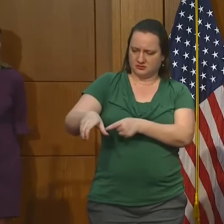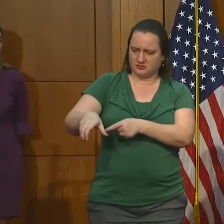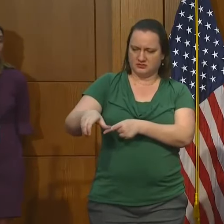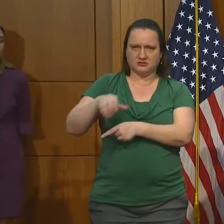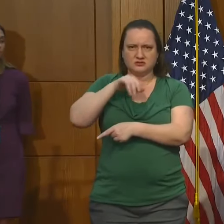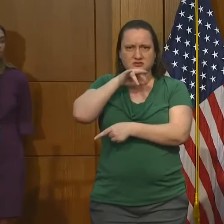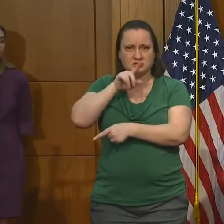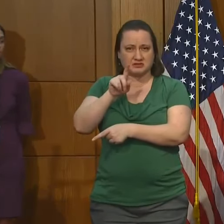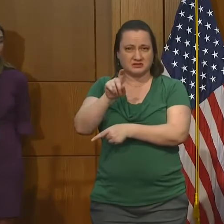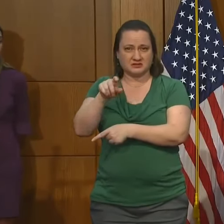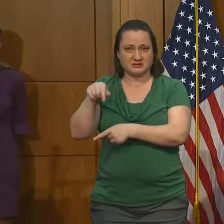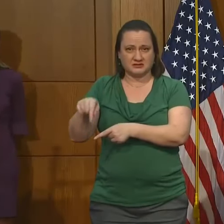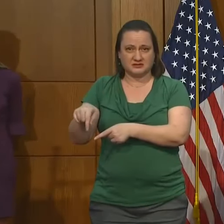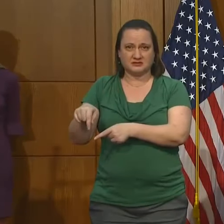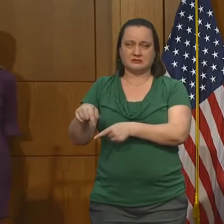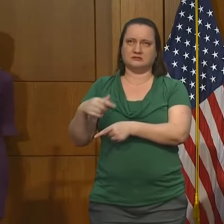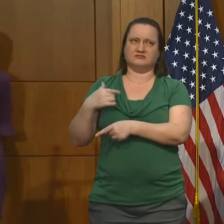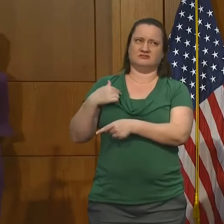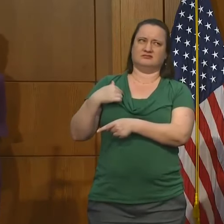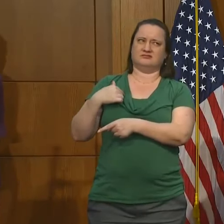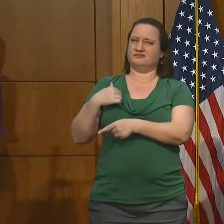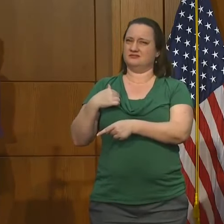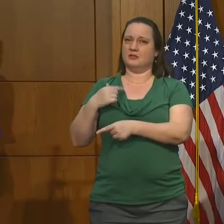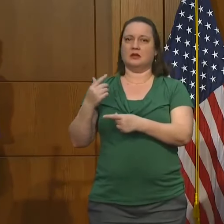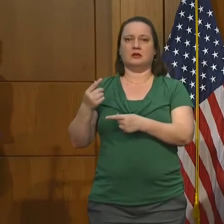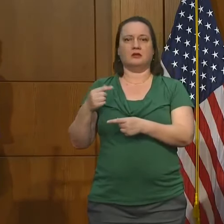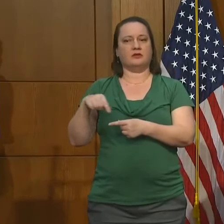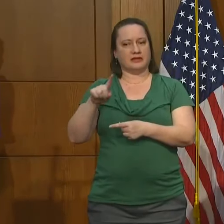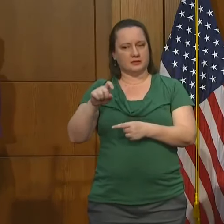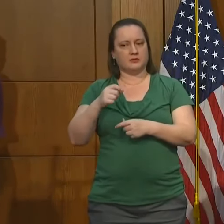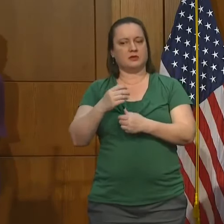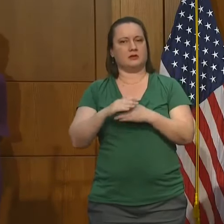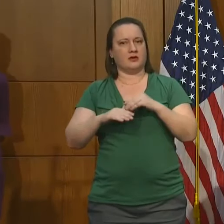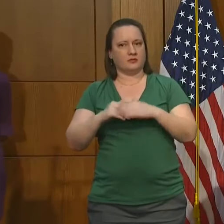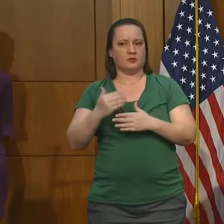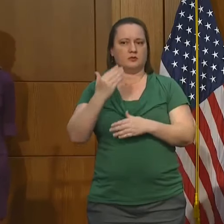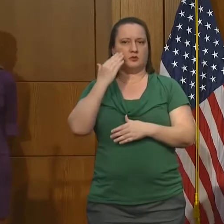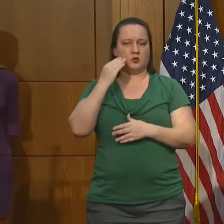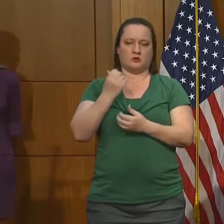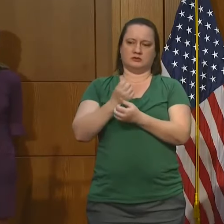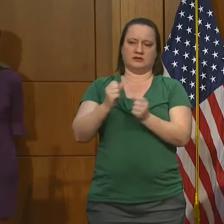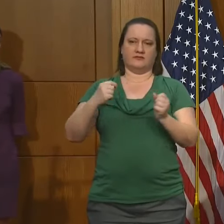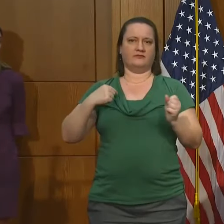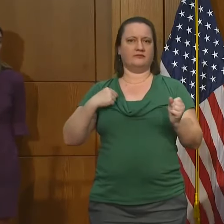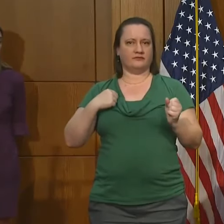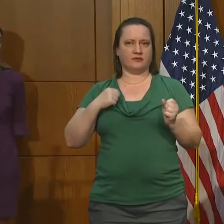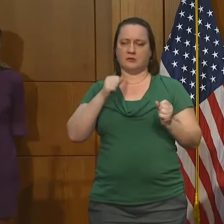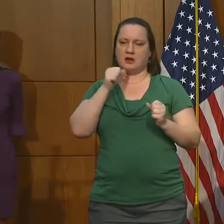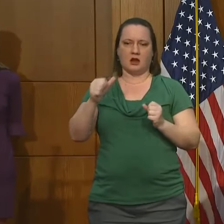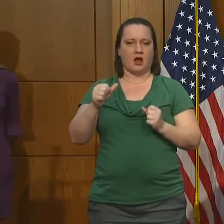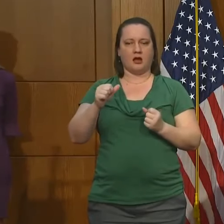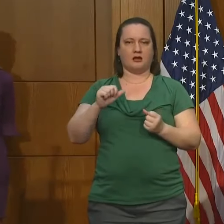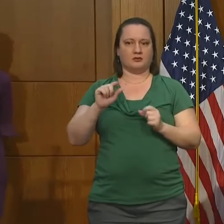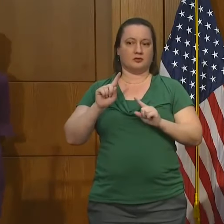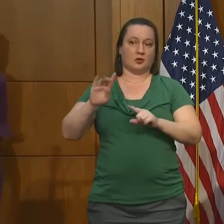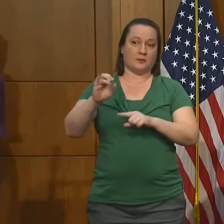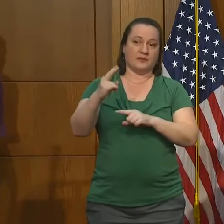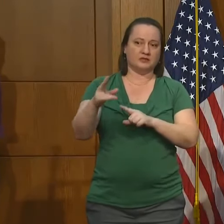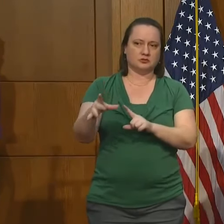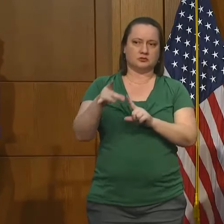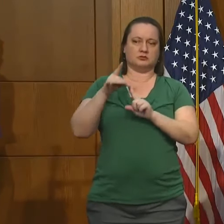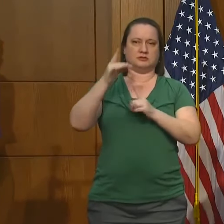or up on the boardwalk, they need to feel comfortable that they're going to be safe and that they're not going to contract the virus. And that's really what we have